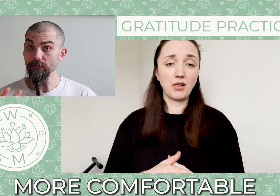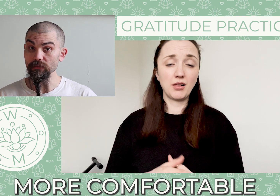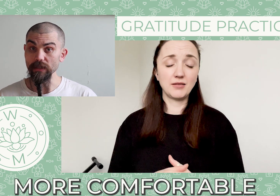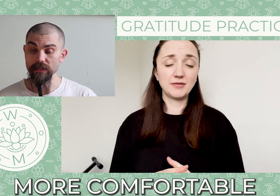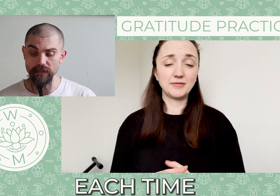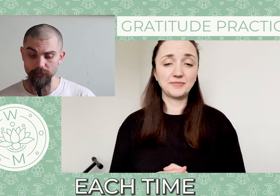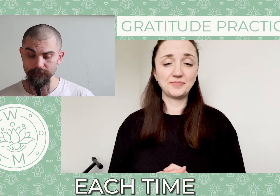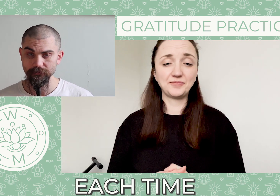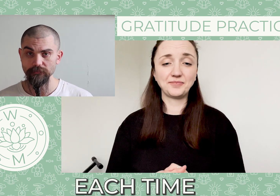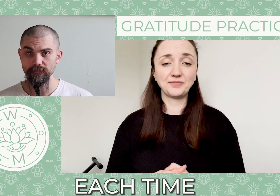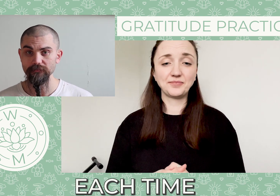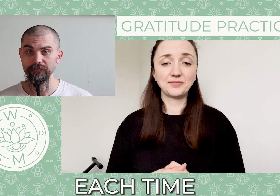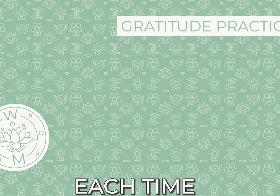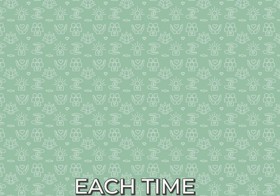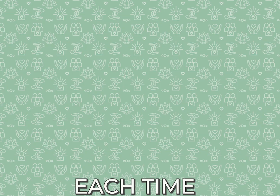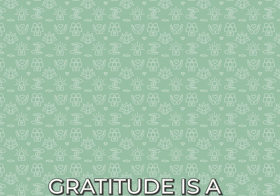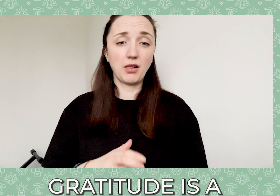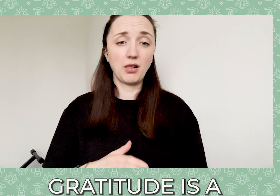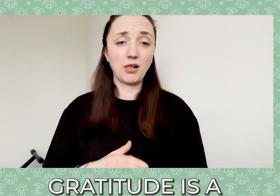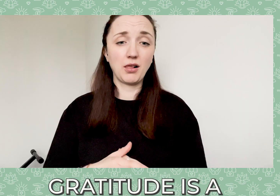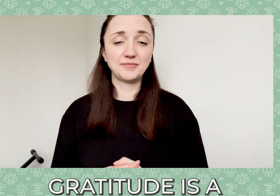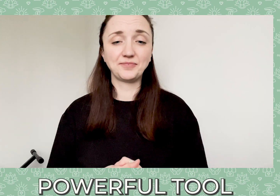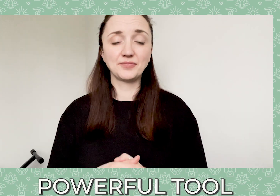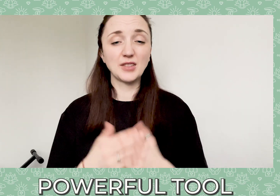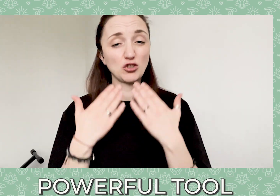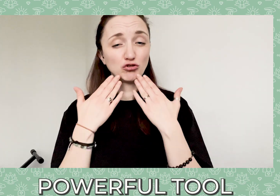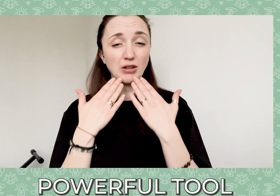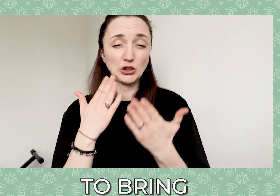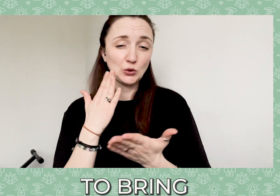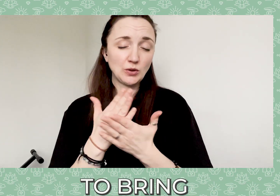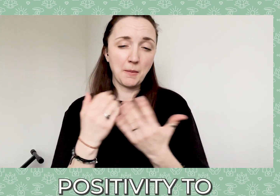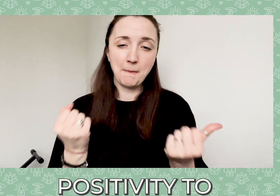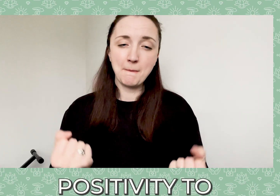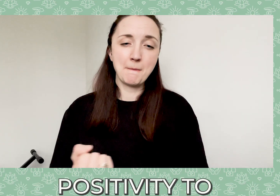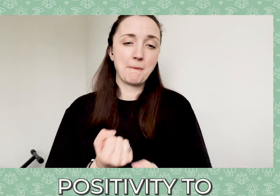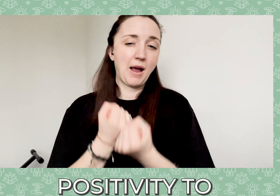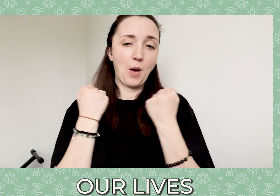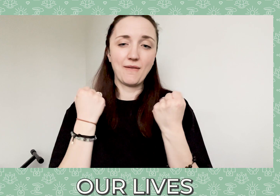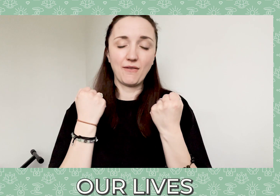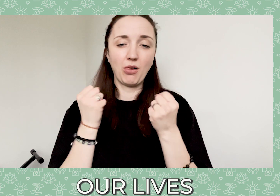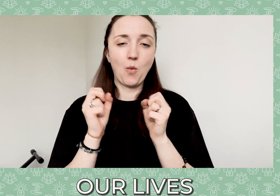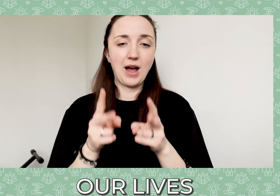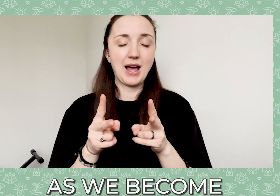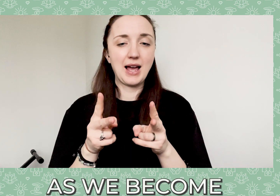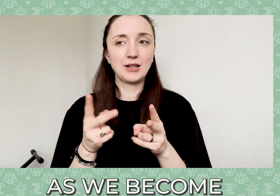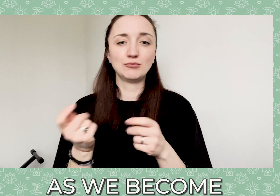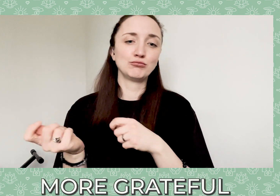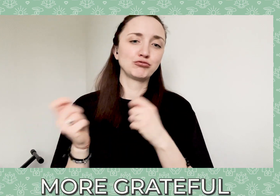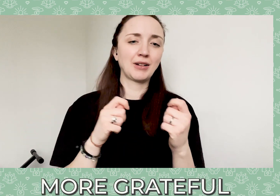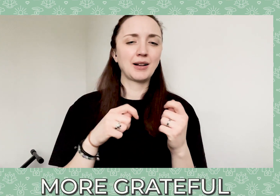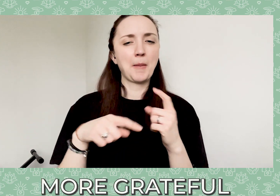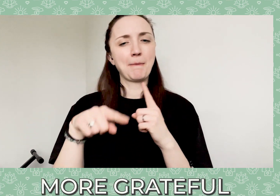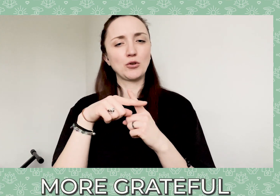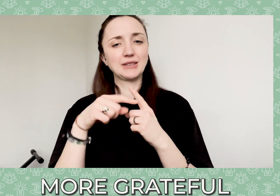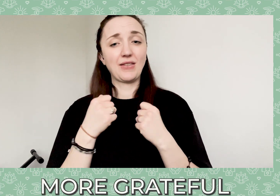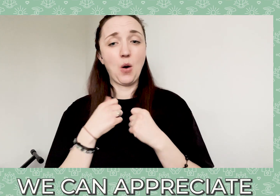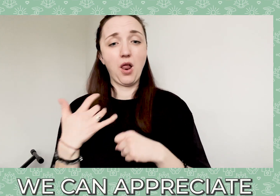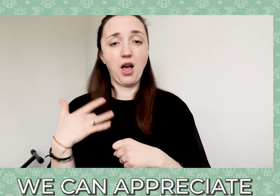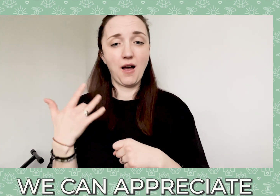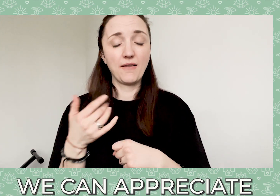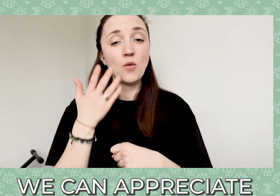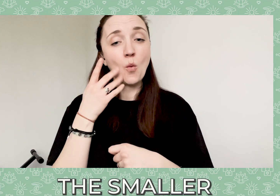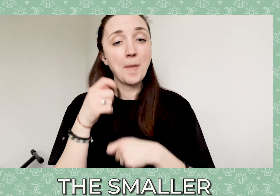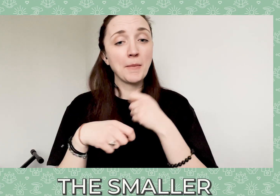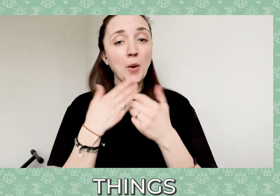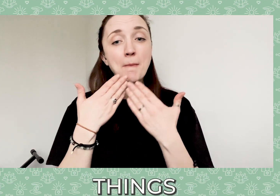familiar, a bit more comfortable each time. Gratitude is a powerful tool to bring positivity to our lives. As we become more grateful, we